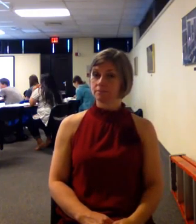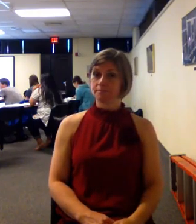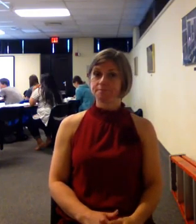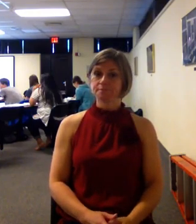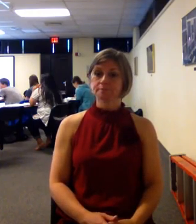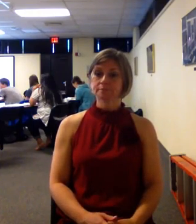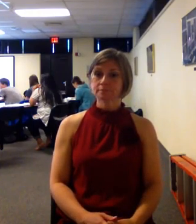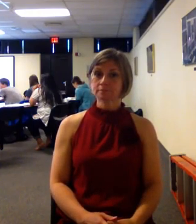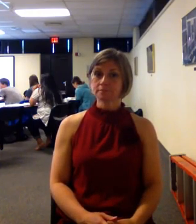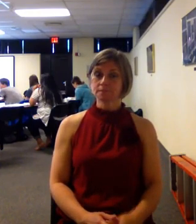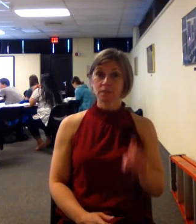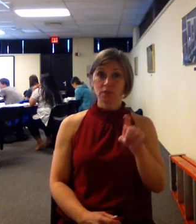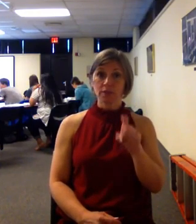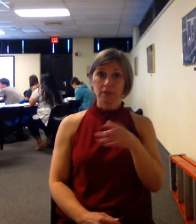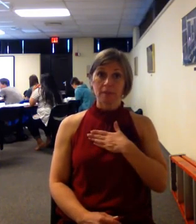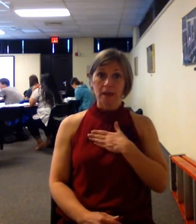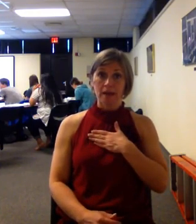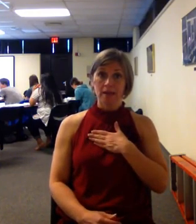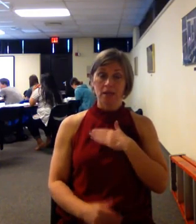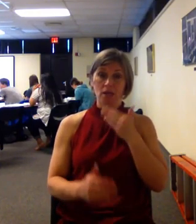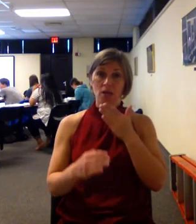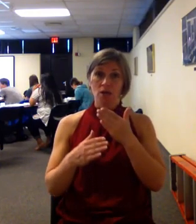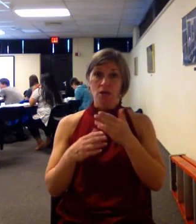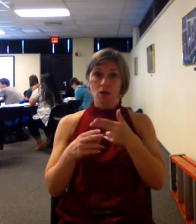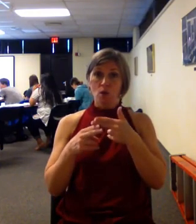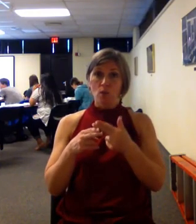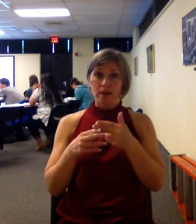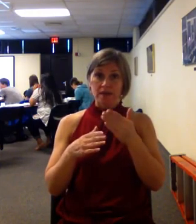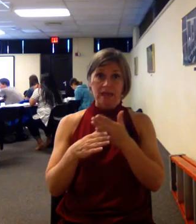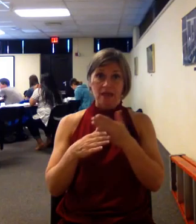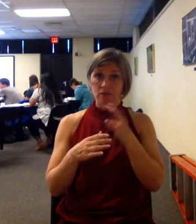Do you need my weighted average cost of capital equation on the board, or does it make sense? Can you see it?